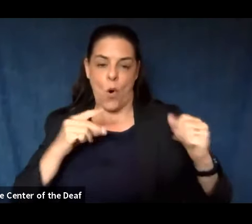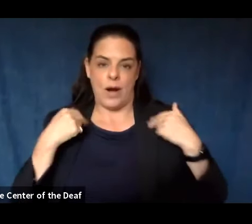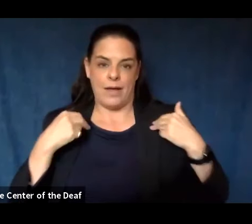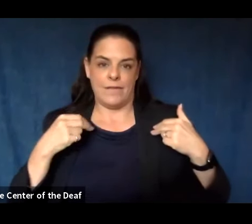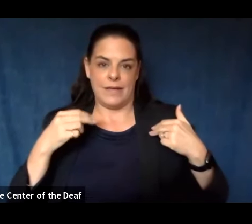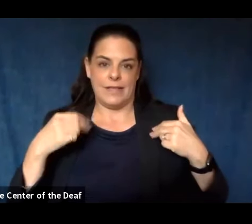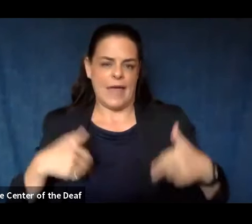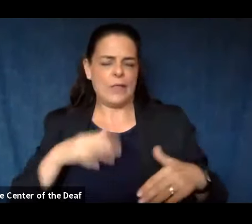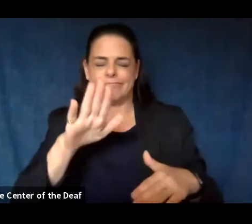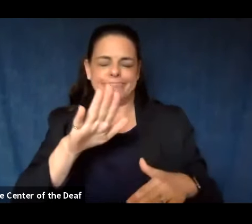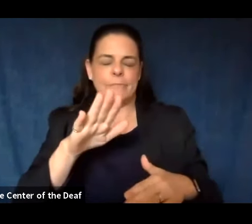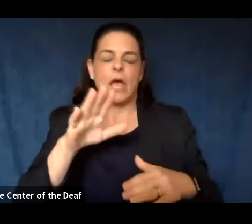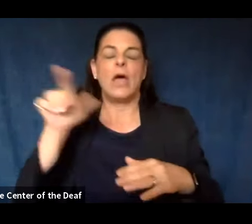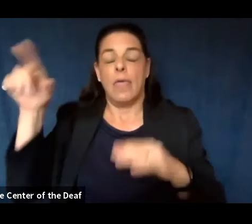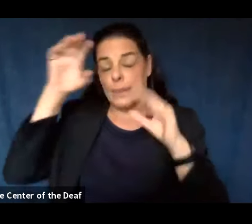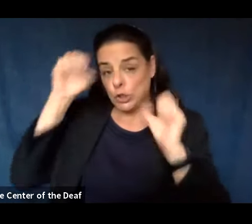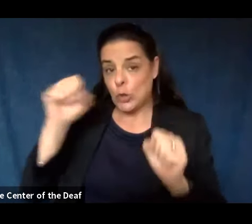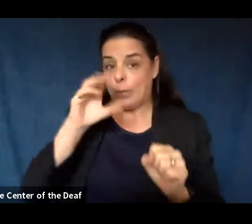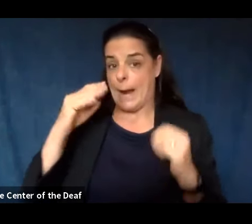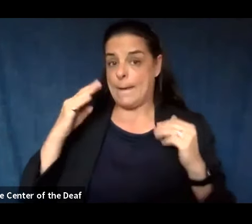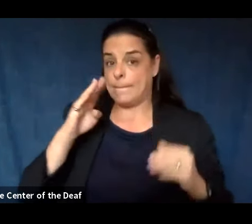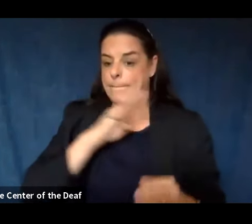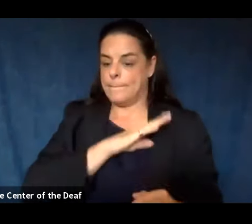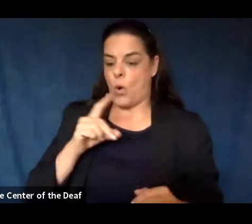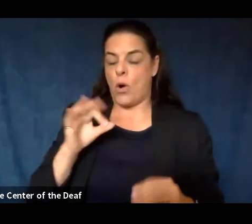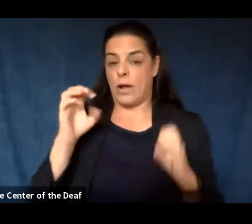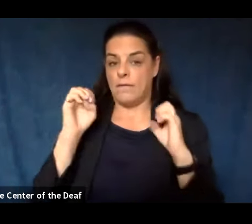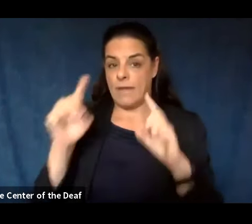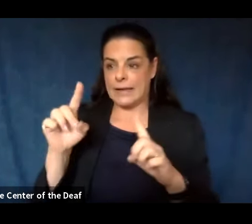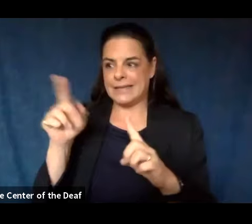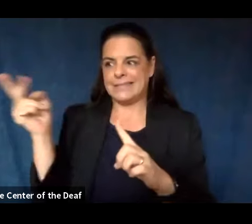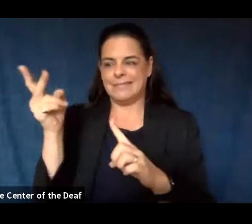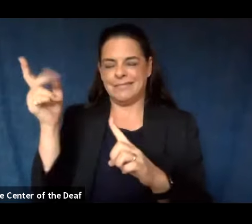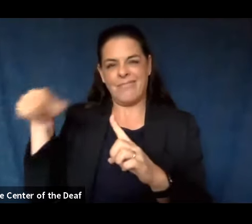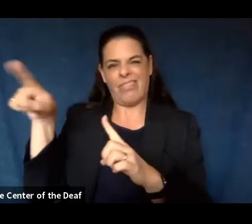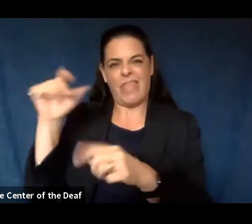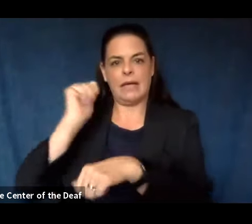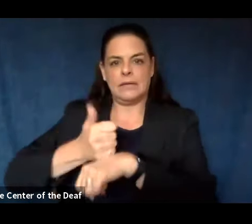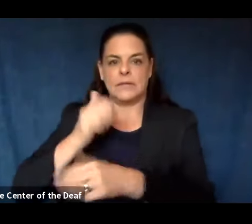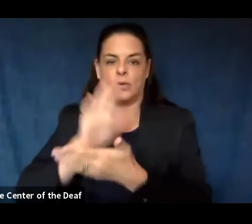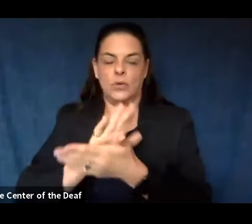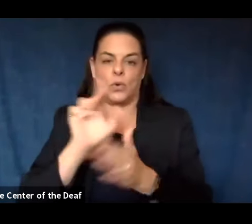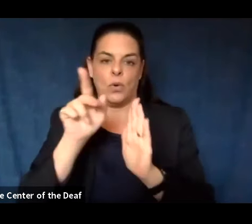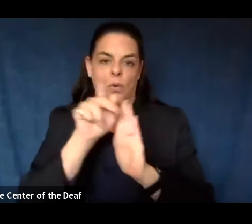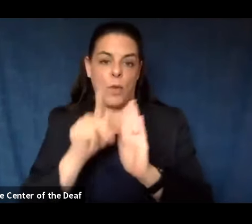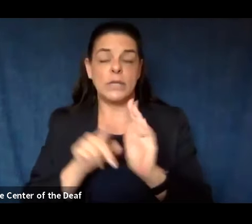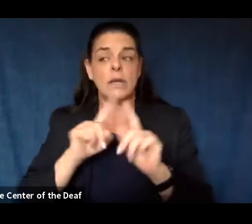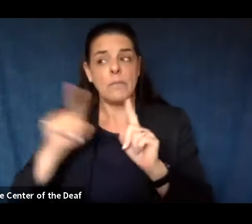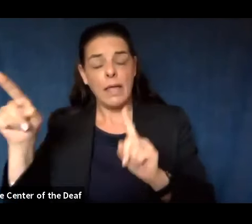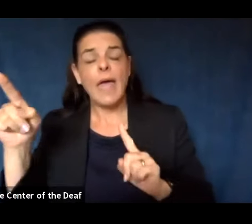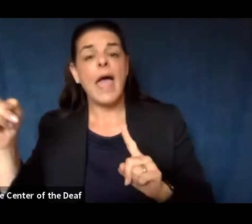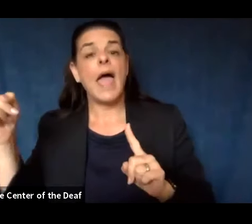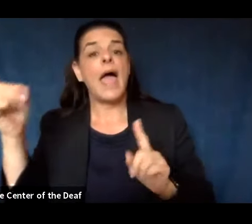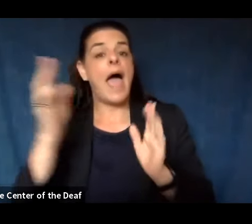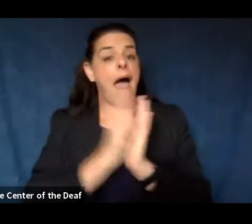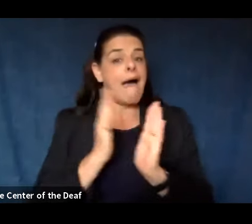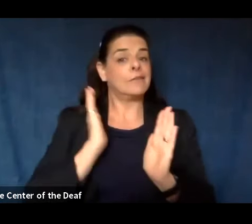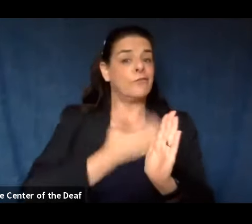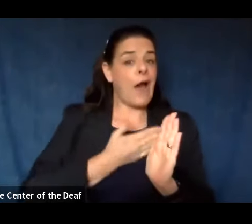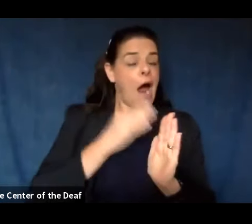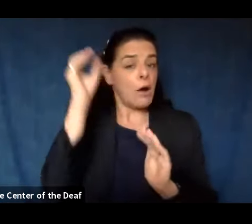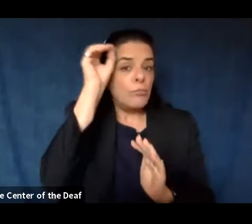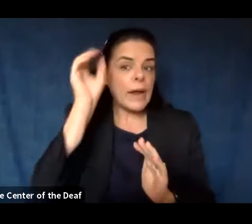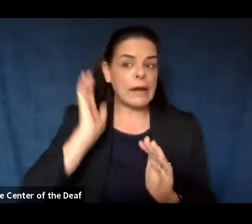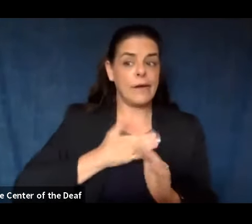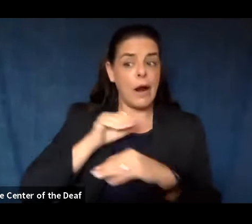Board of Education, sorry about that. The Board of Education is who sets school policy, but they talk to us and they get our advice, and we provide